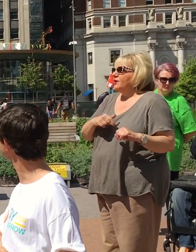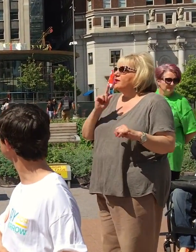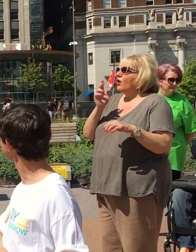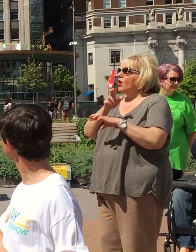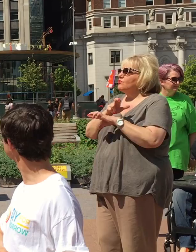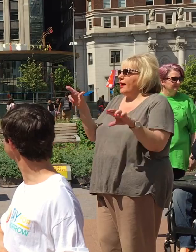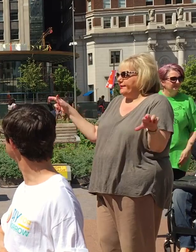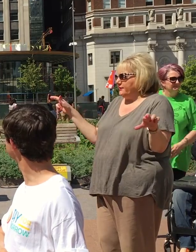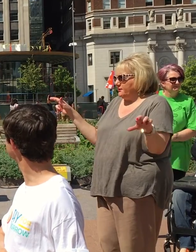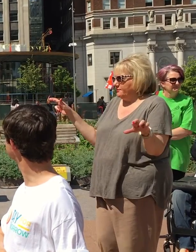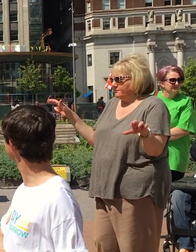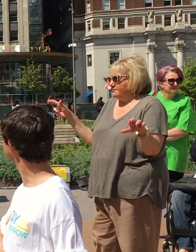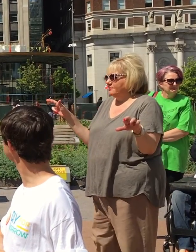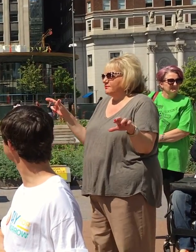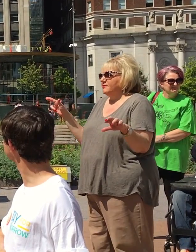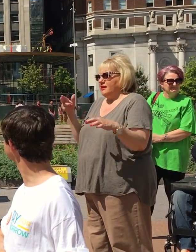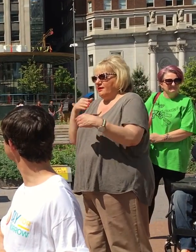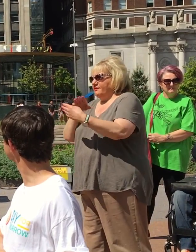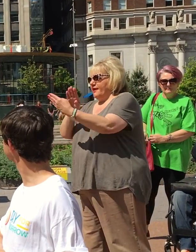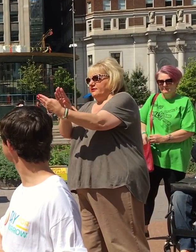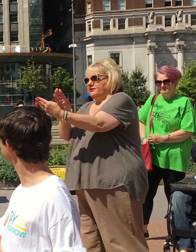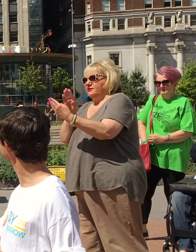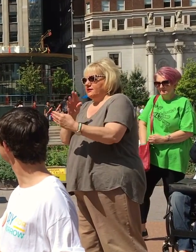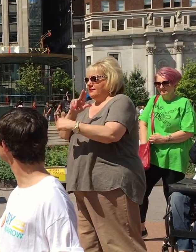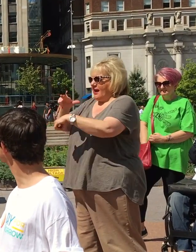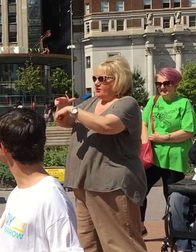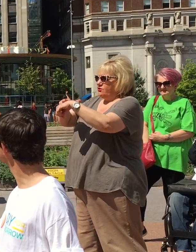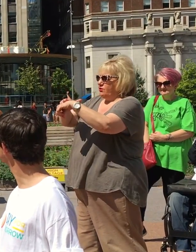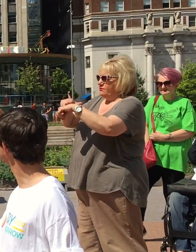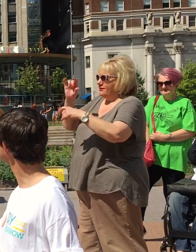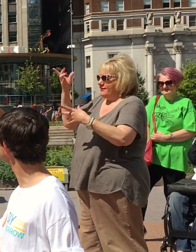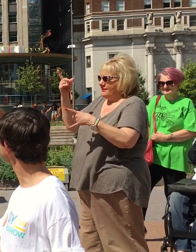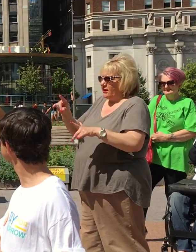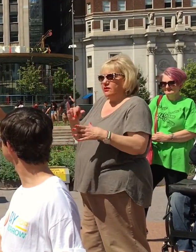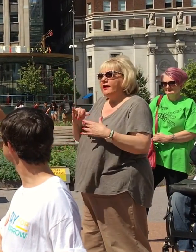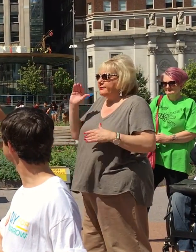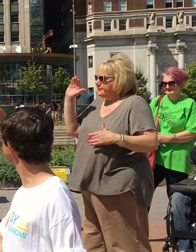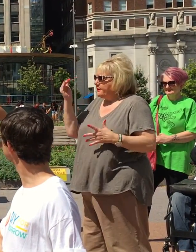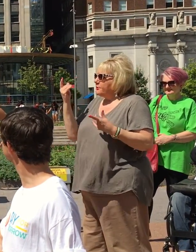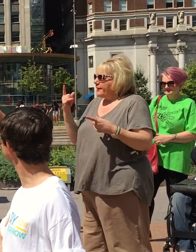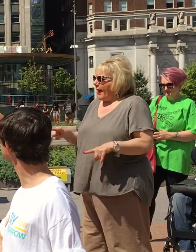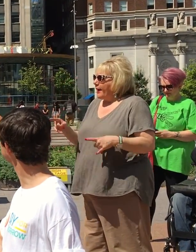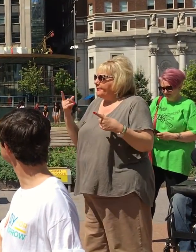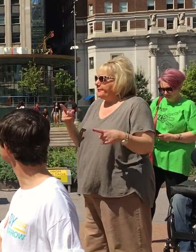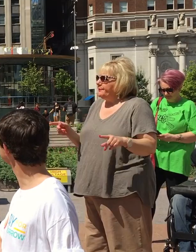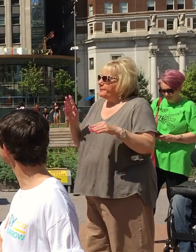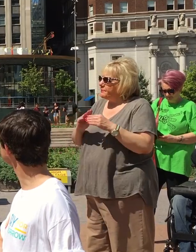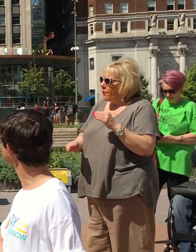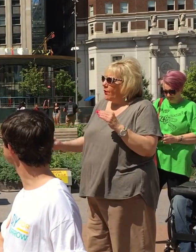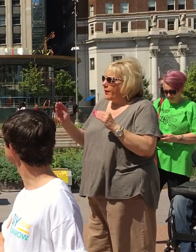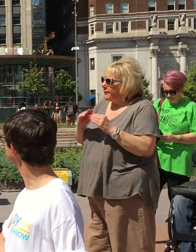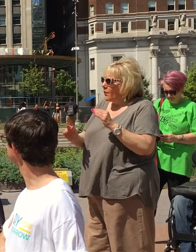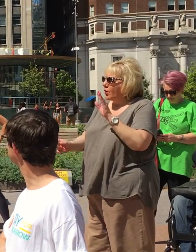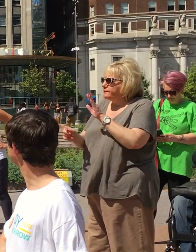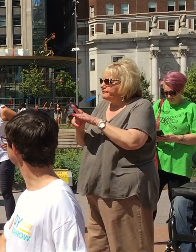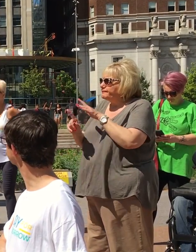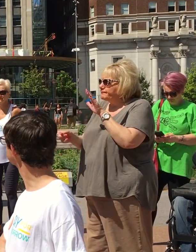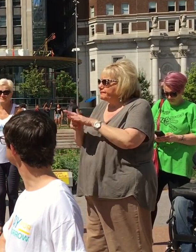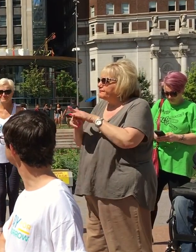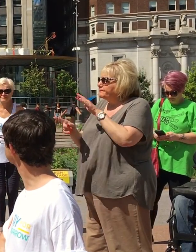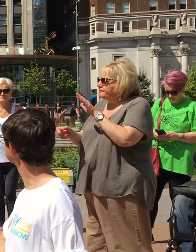to face these natural disasters that seem to be coming quicker and harder